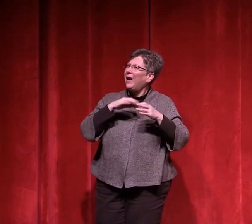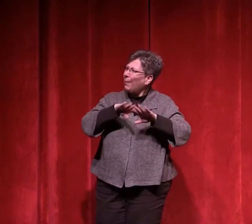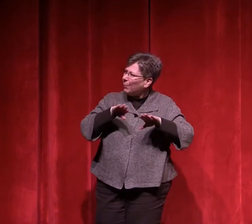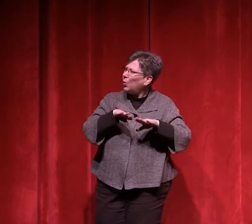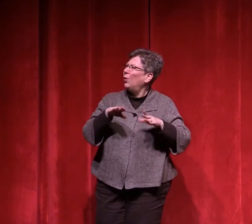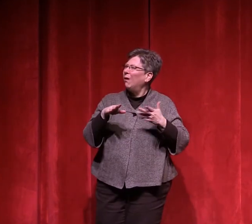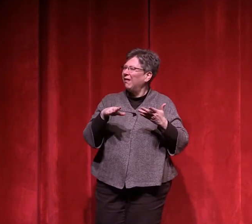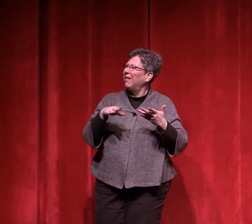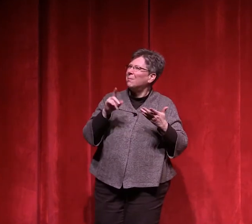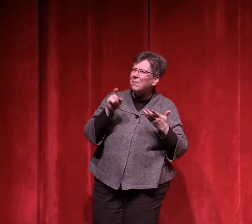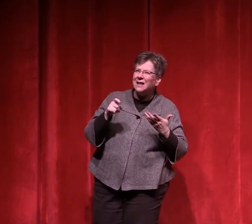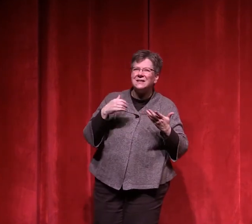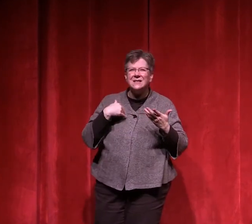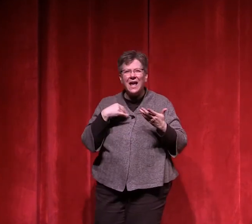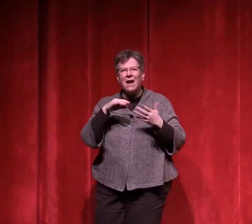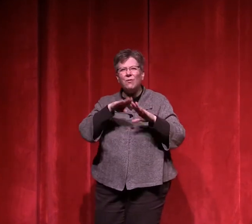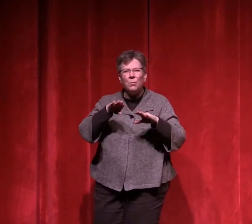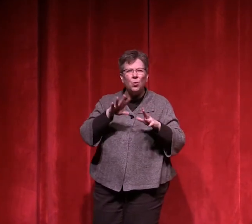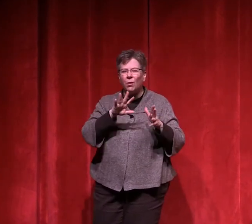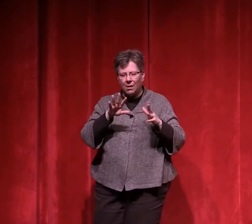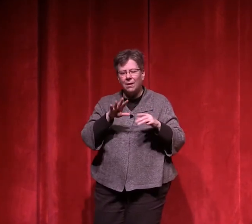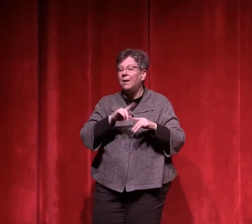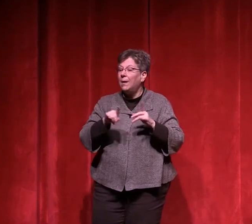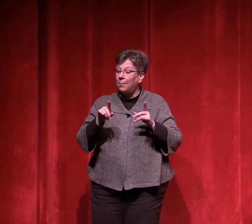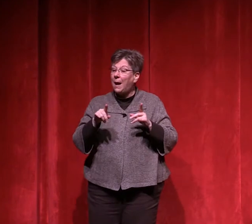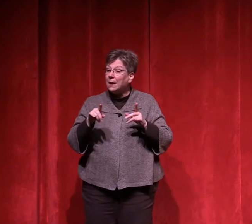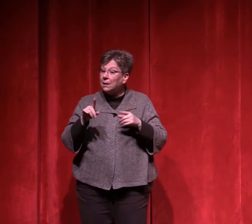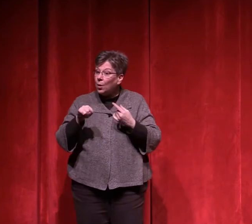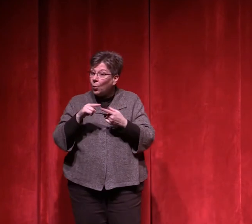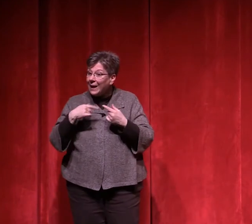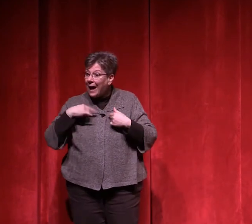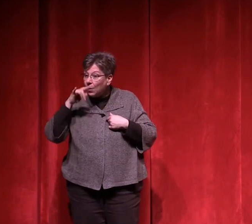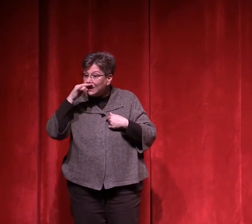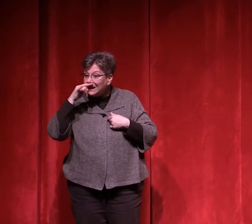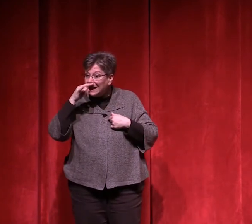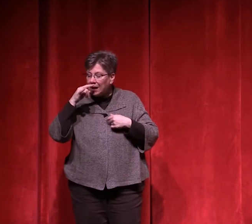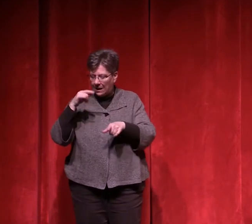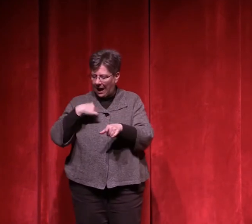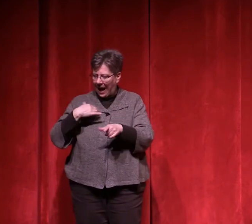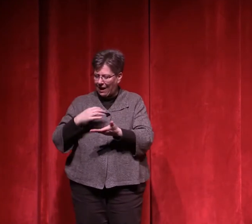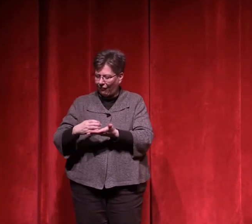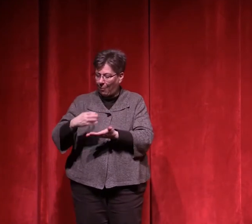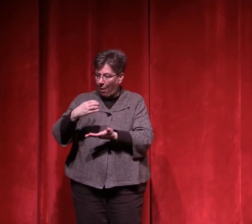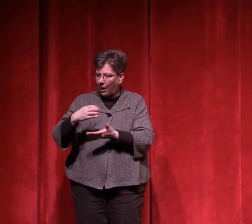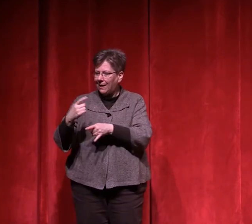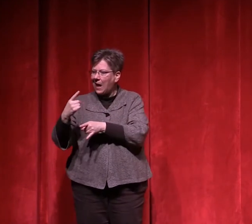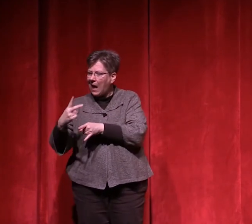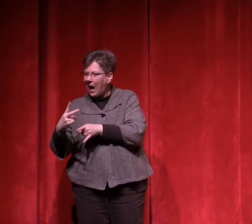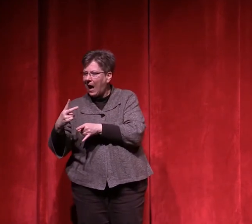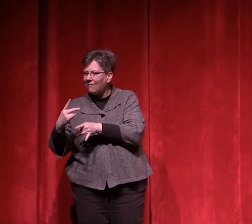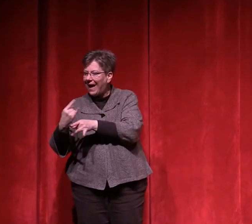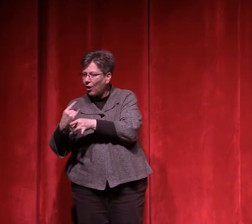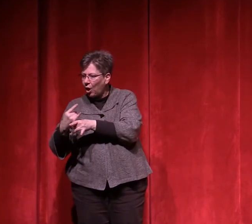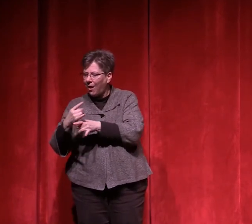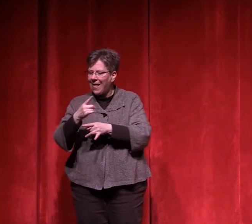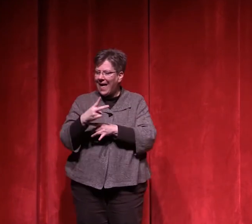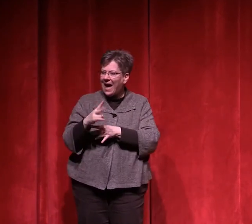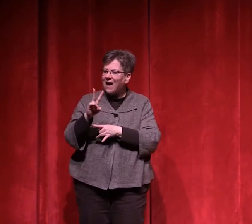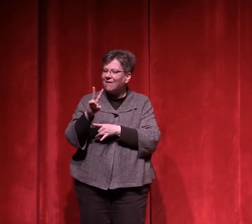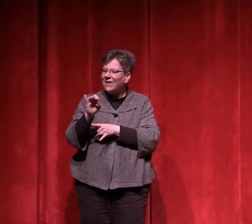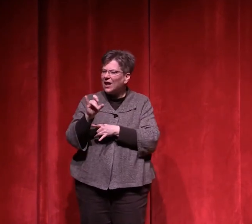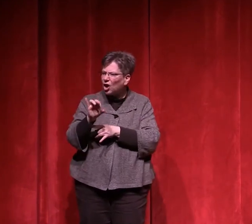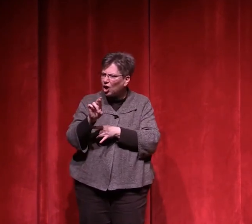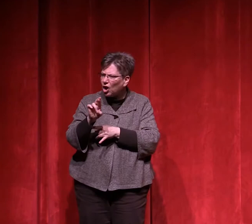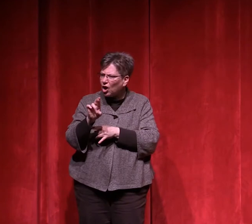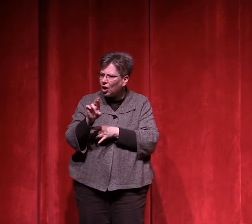logical. So when I was a child, I always had my little bottle, half rubbing alcohol, half vinegar. I put it in my ear, and the pool water would